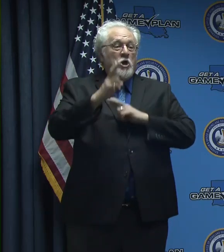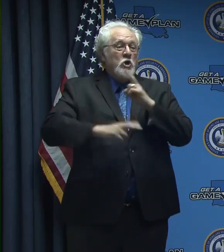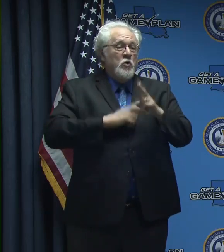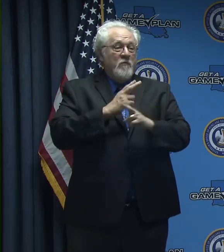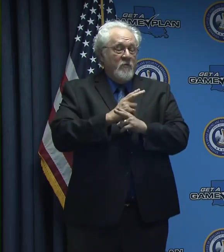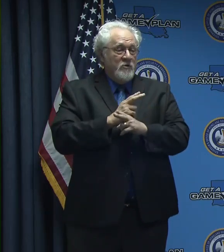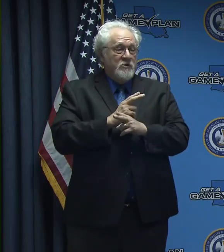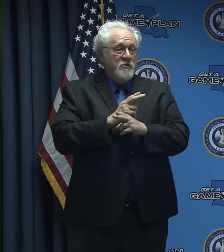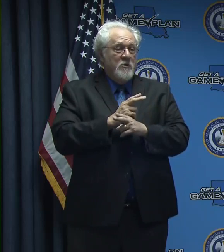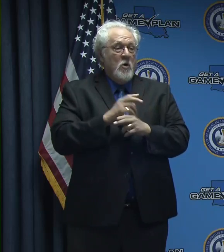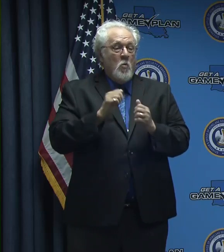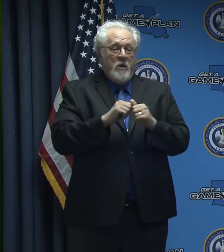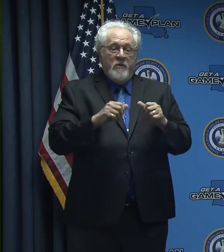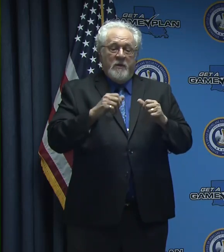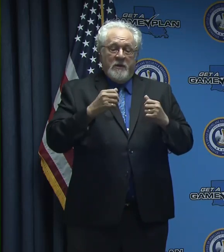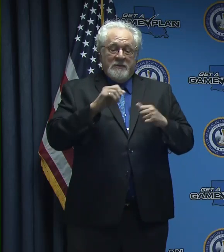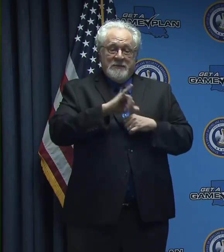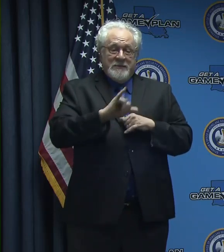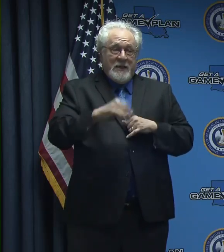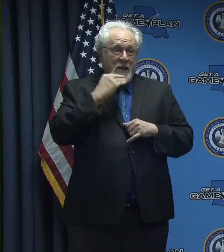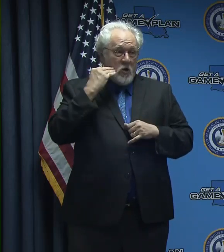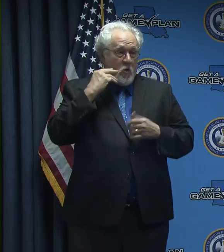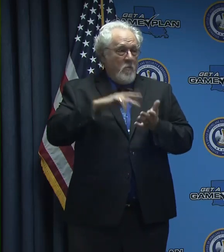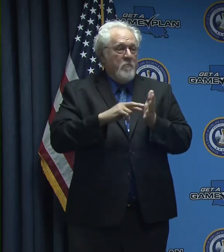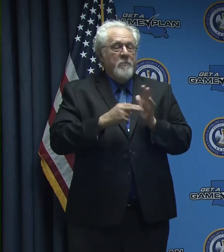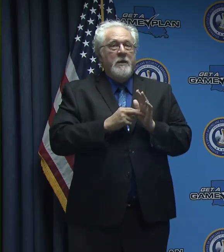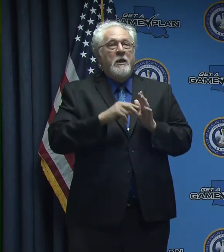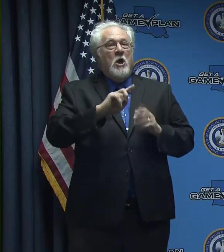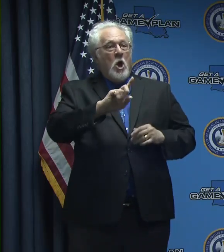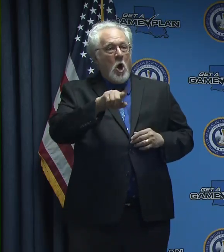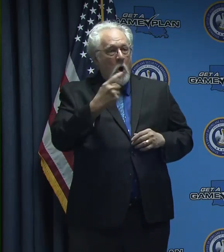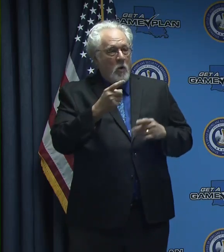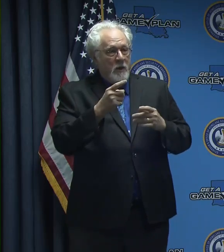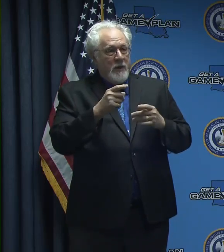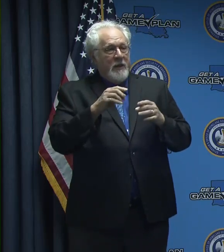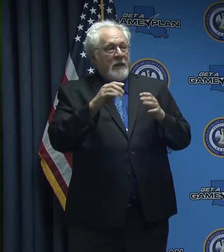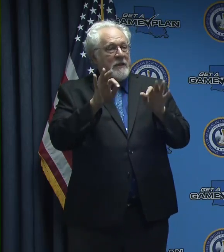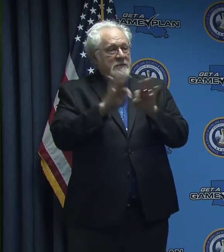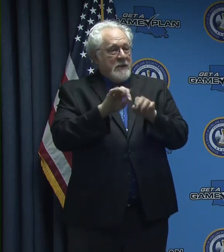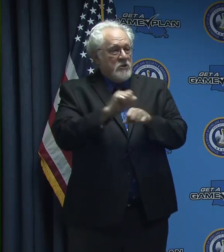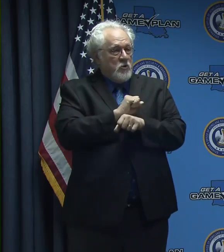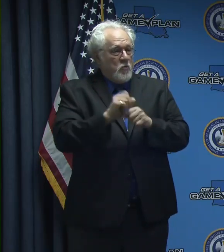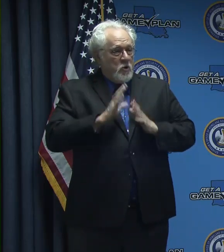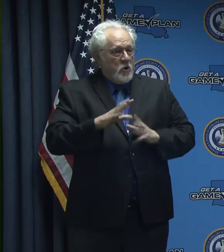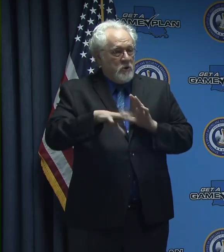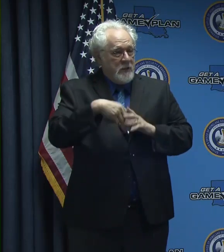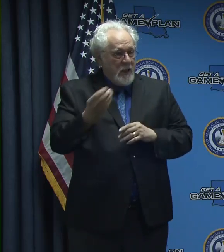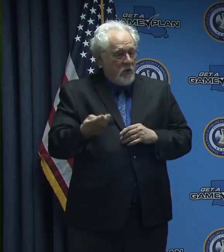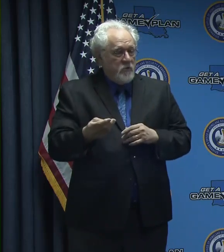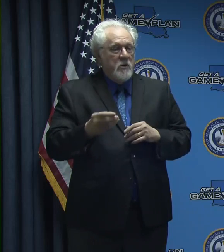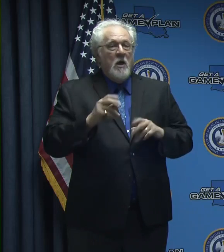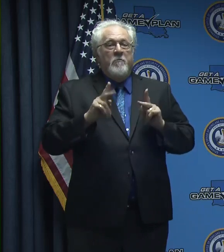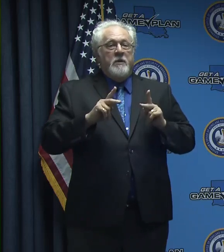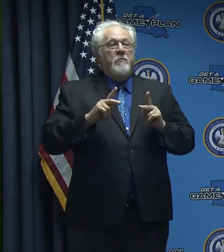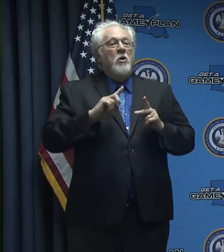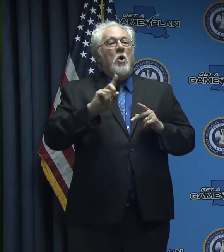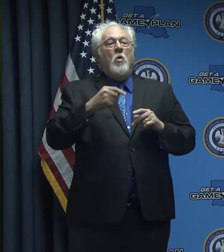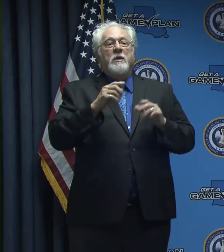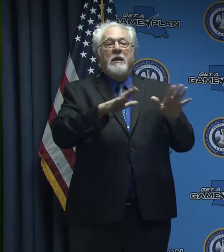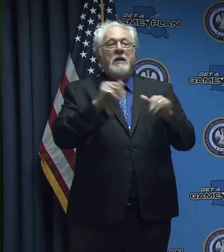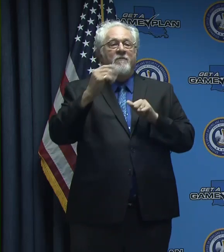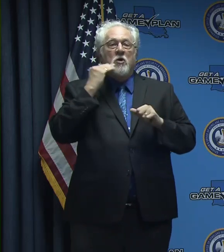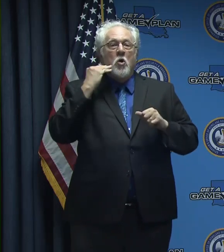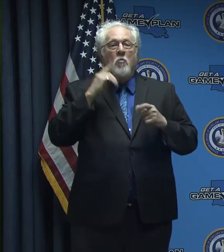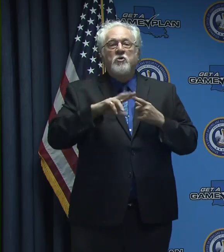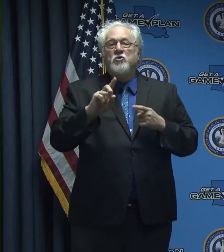with our existing stay-at-home order, meaning only essential workers were out traveling about, and people were only leaving home